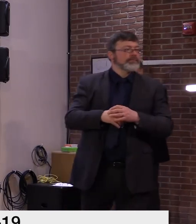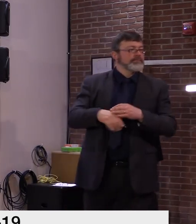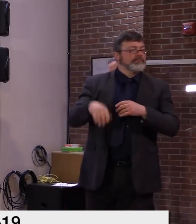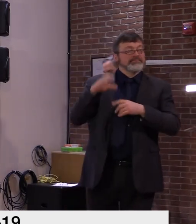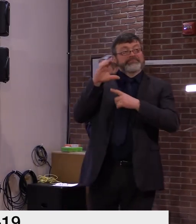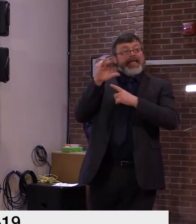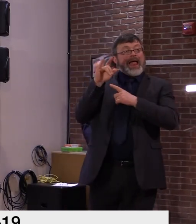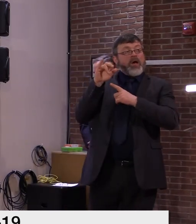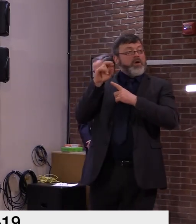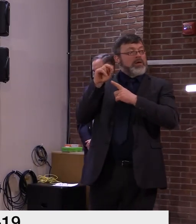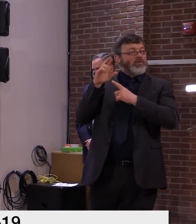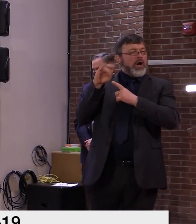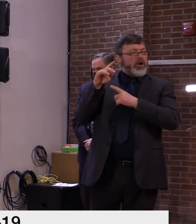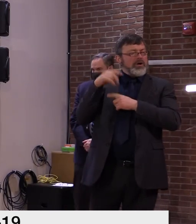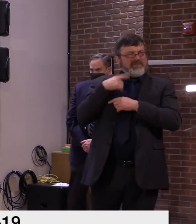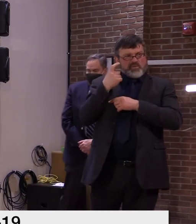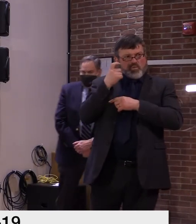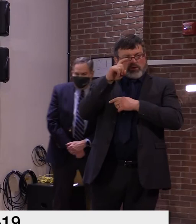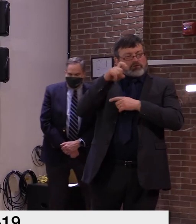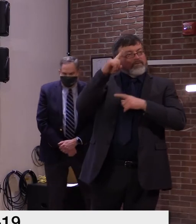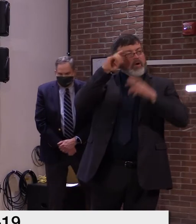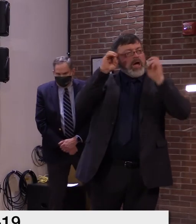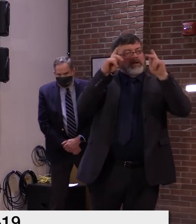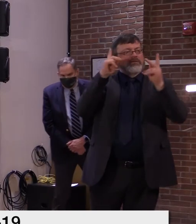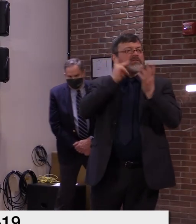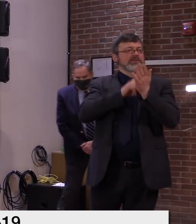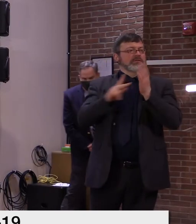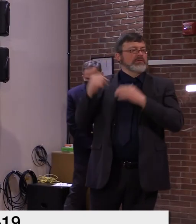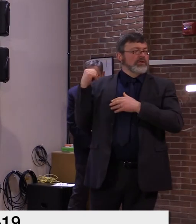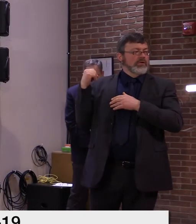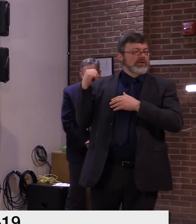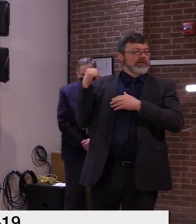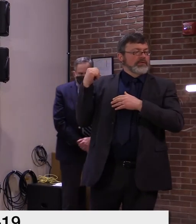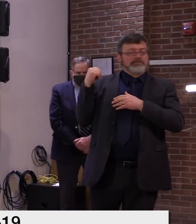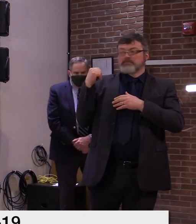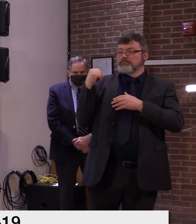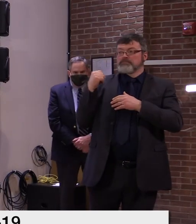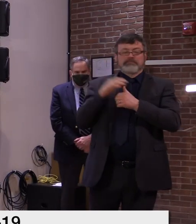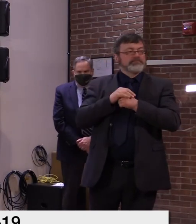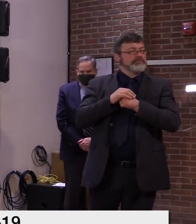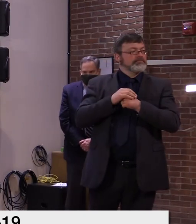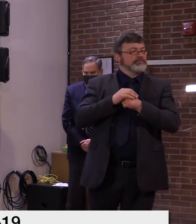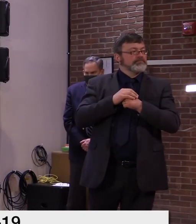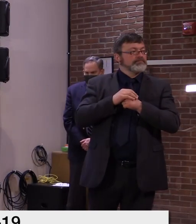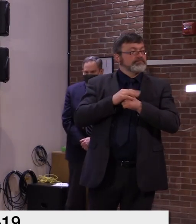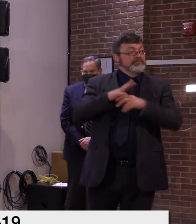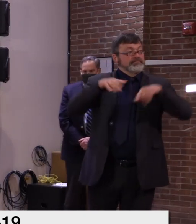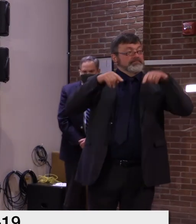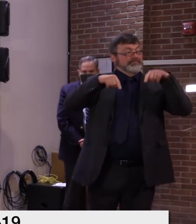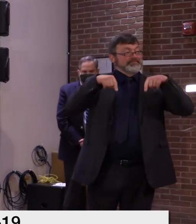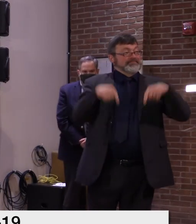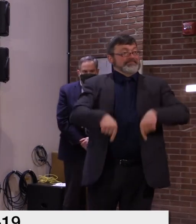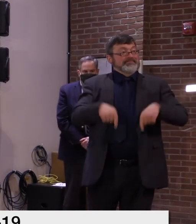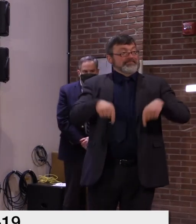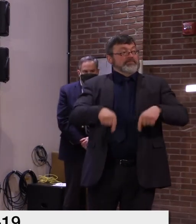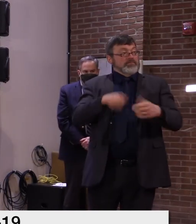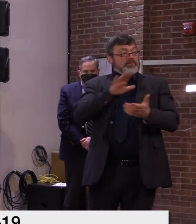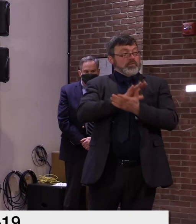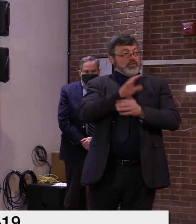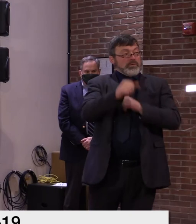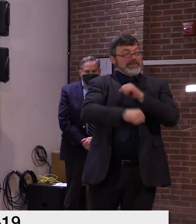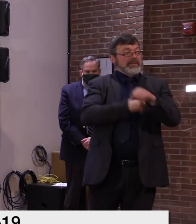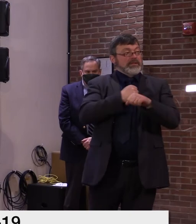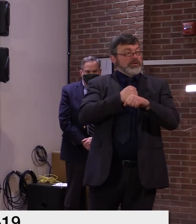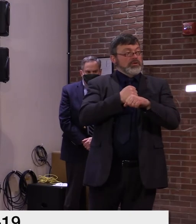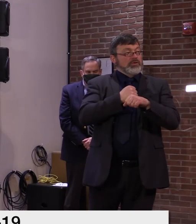You alluded just a few moments ago the hope that the school year might be able to end on a positive note. Are you